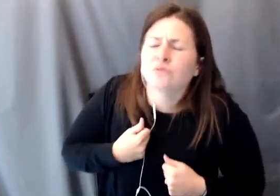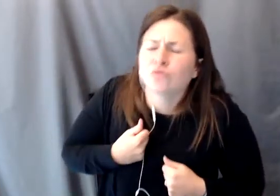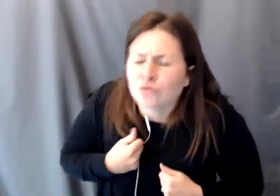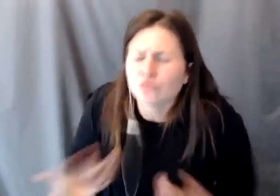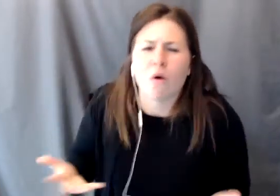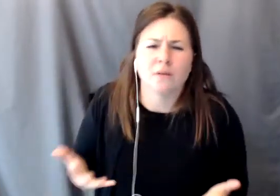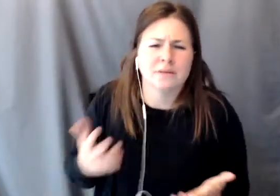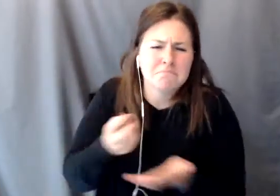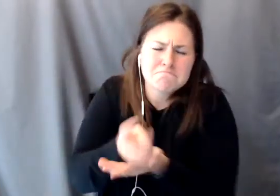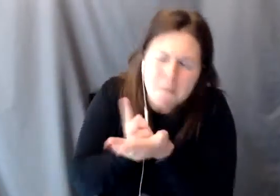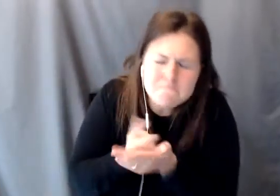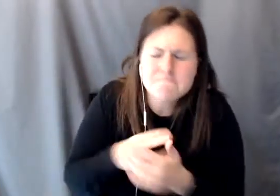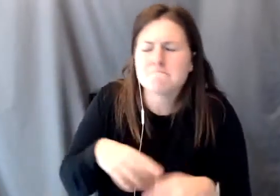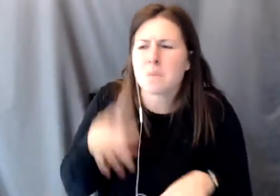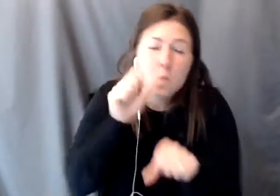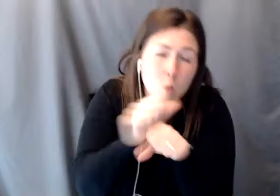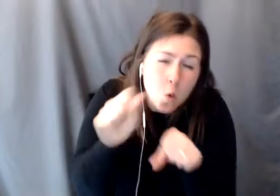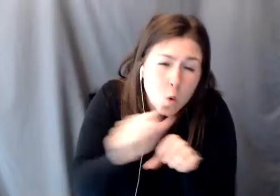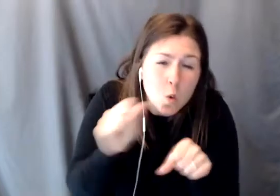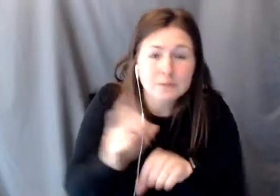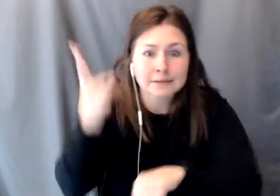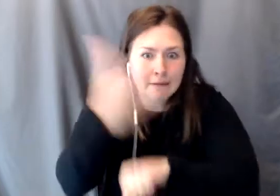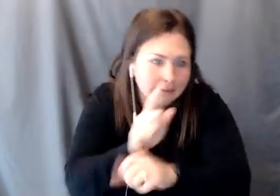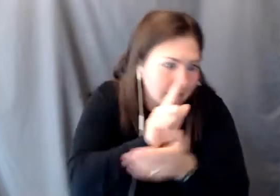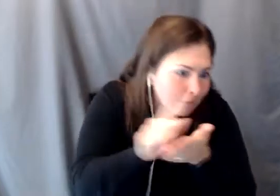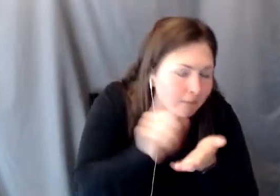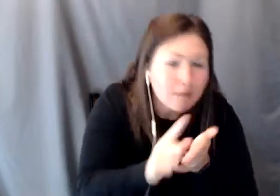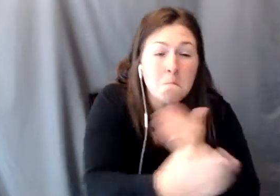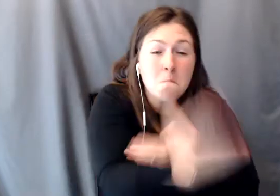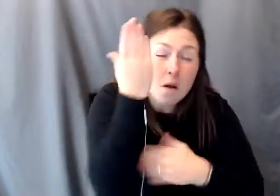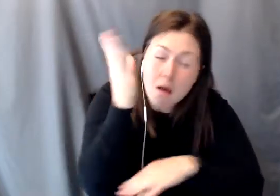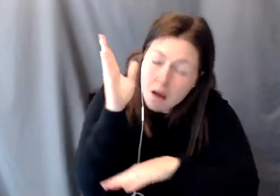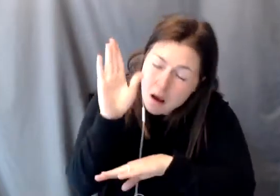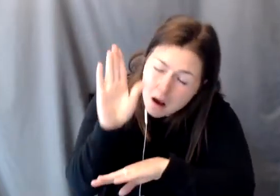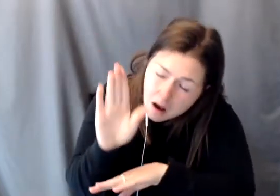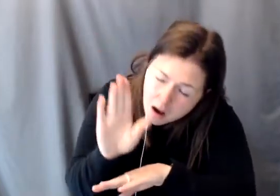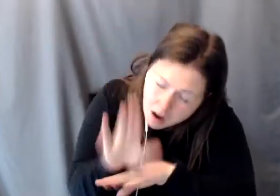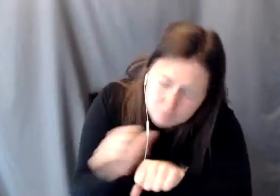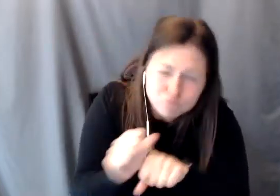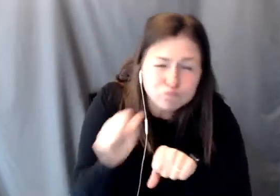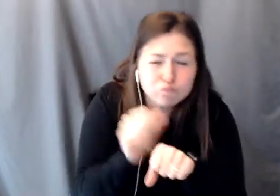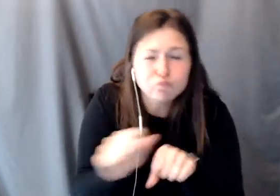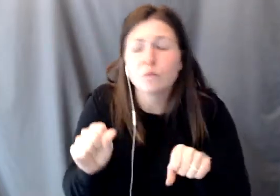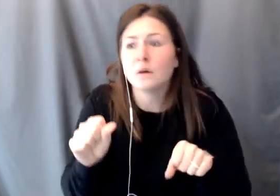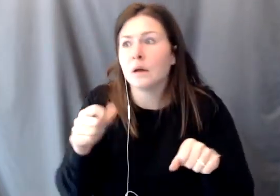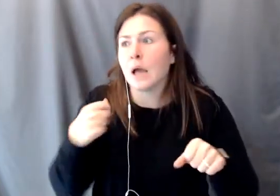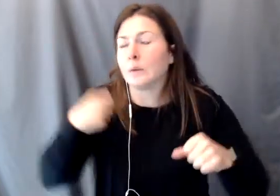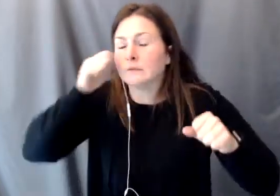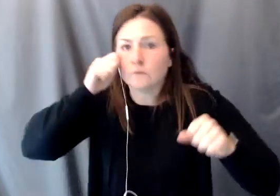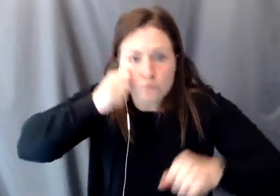7 days a week from early morning to late at night, I was totally freaked out by power tools,